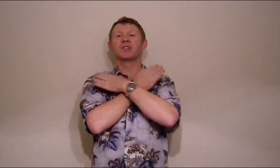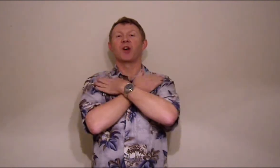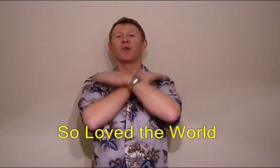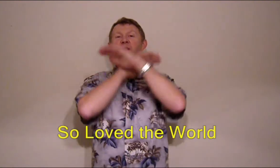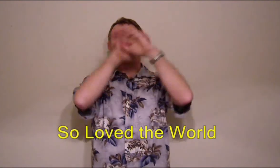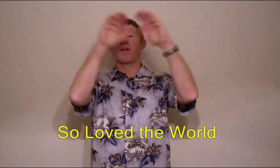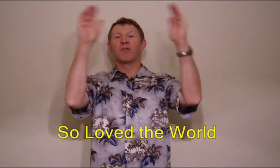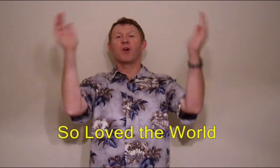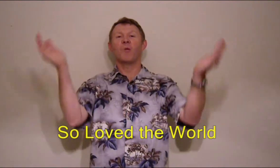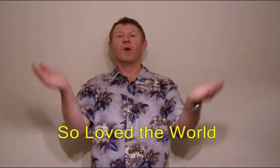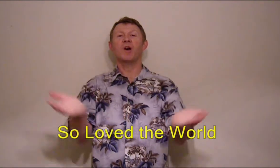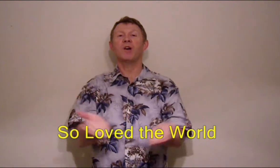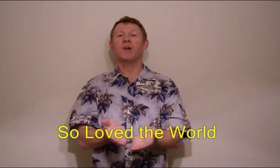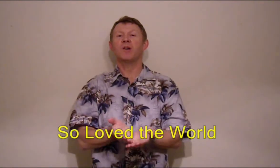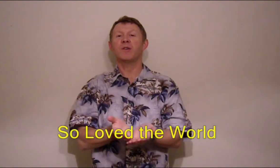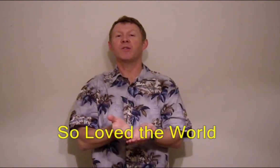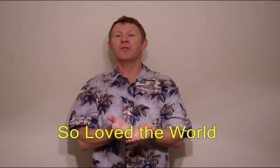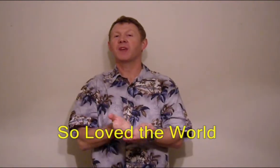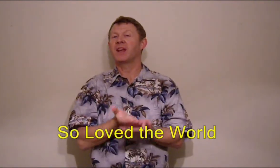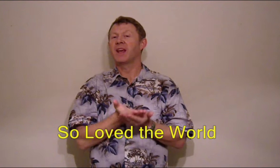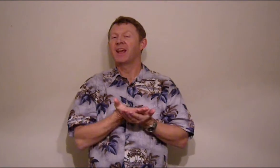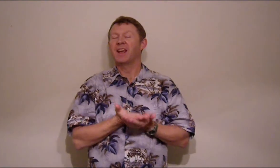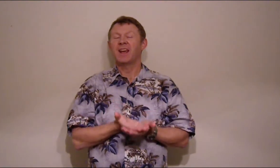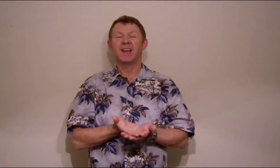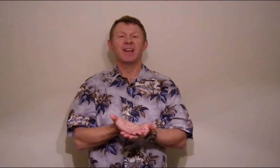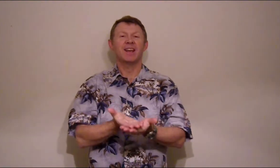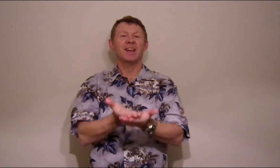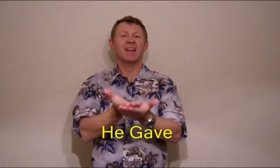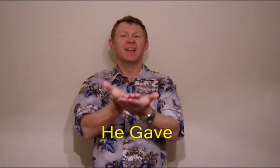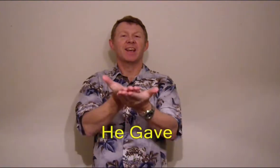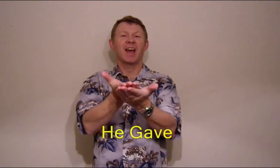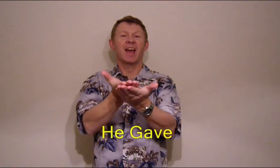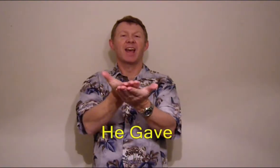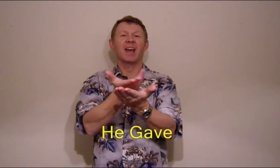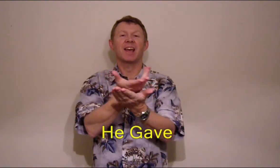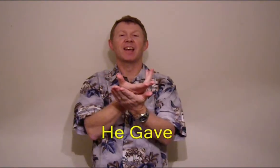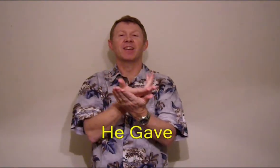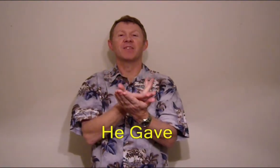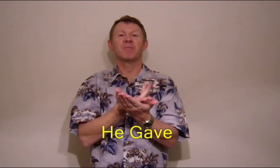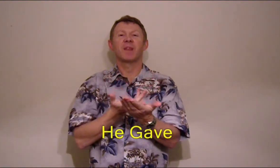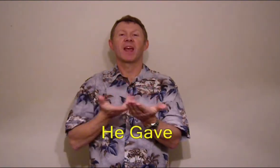Thank you.